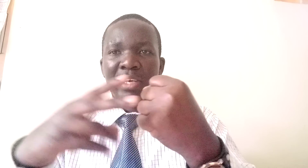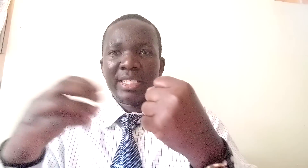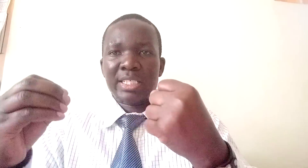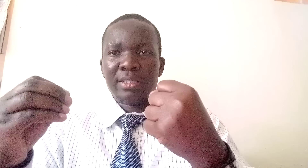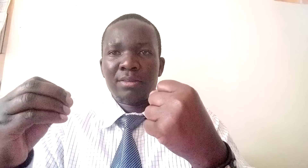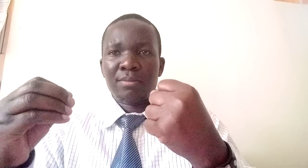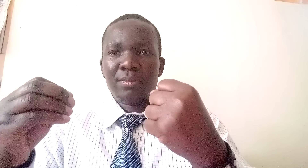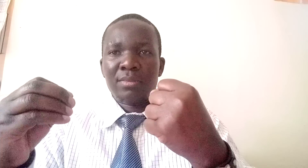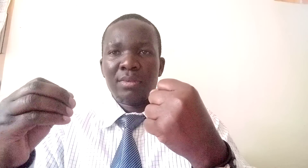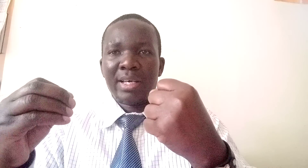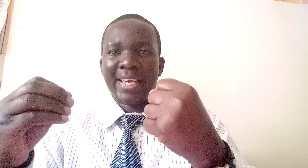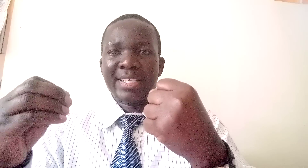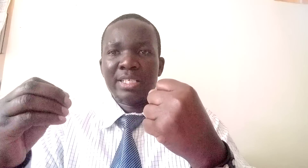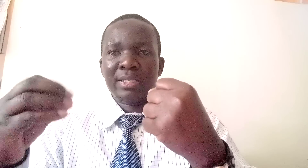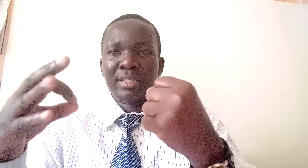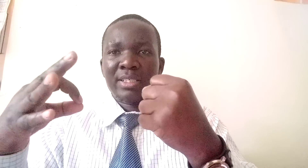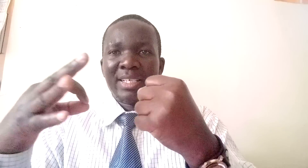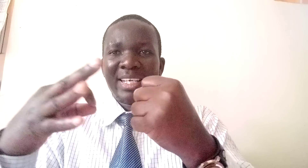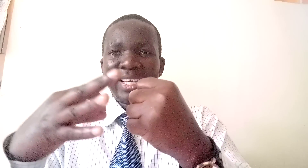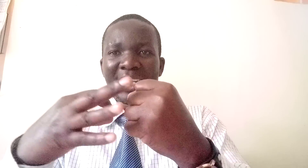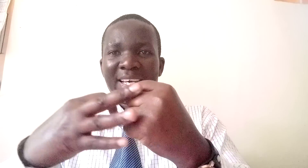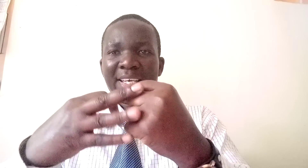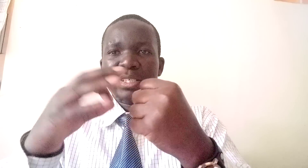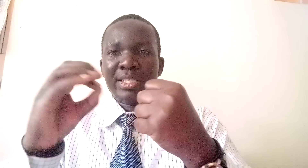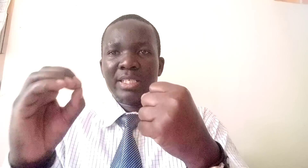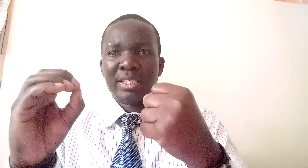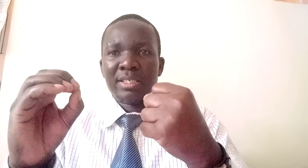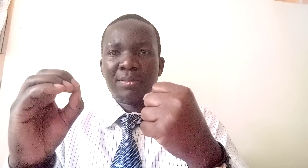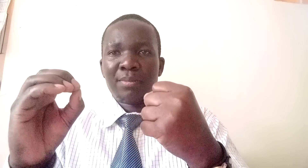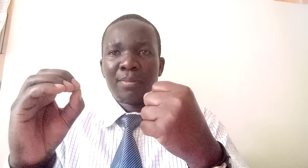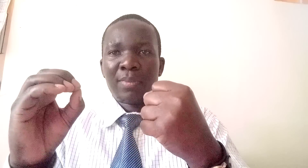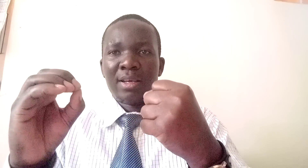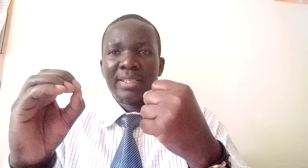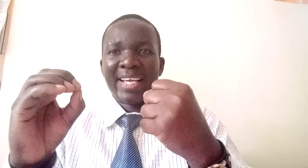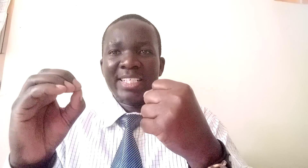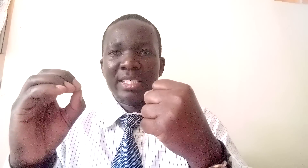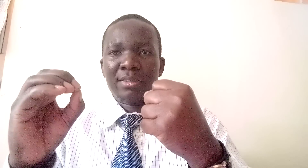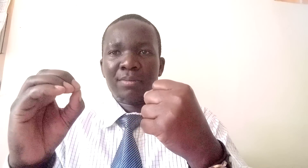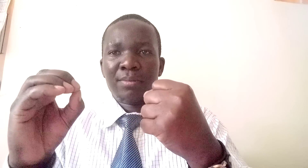70. 80. 80. 90.